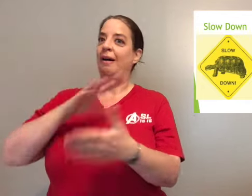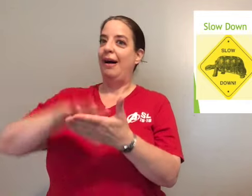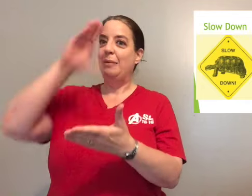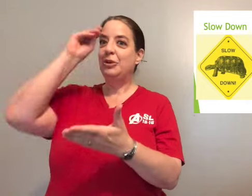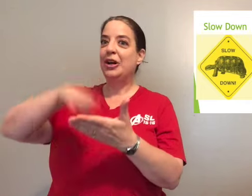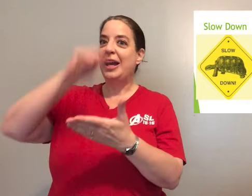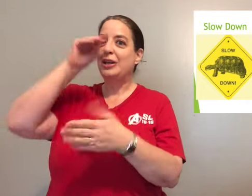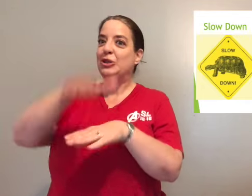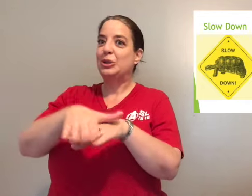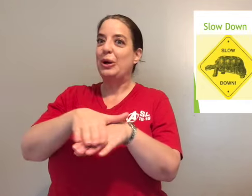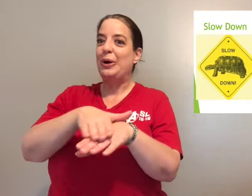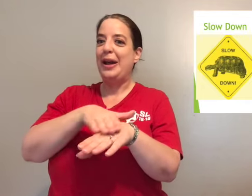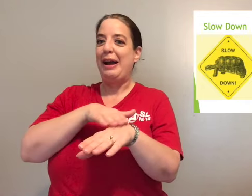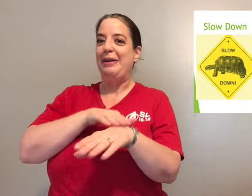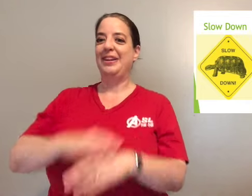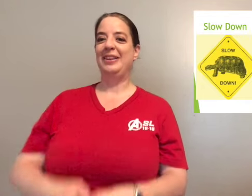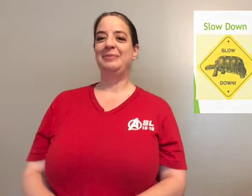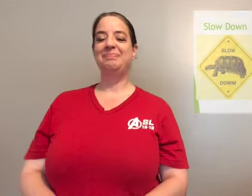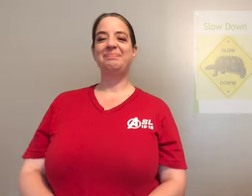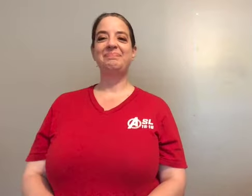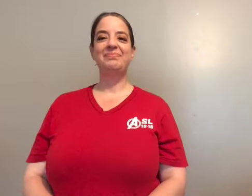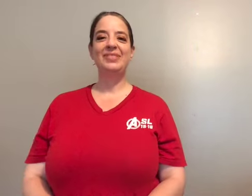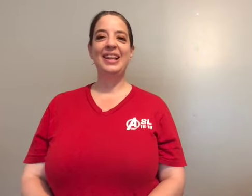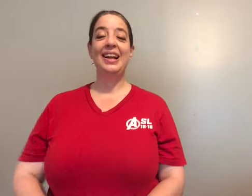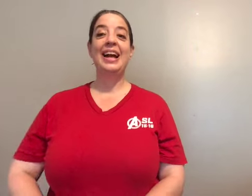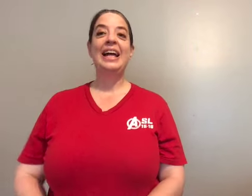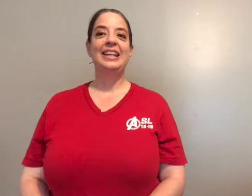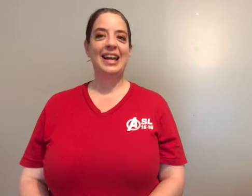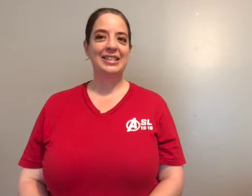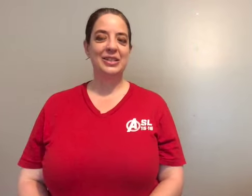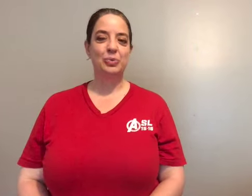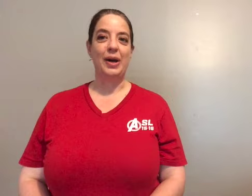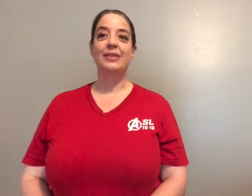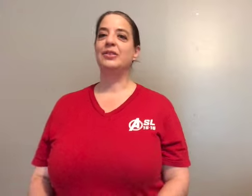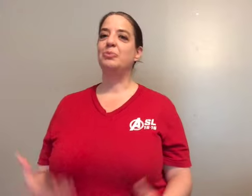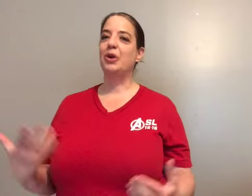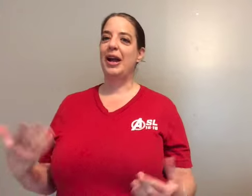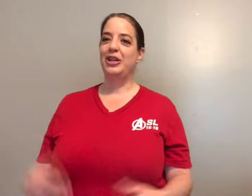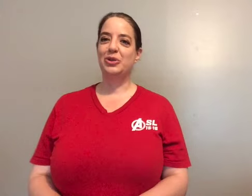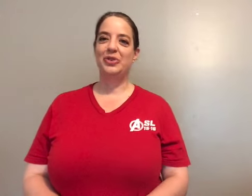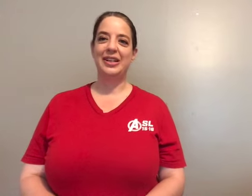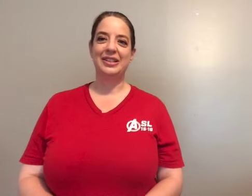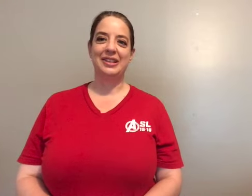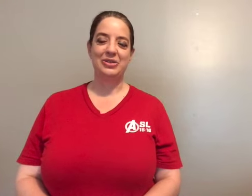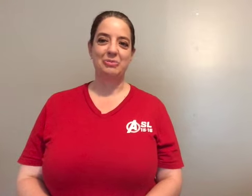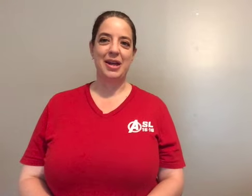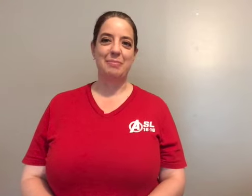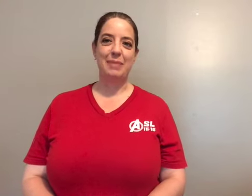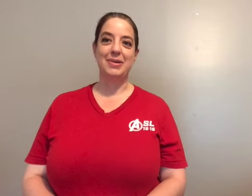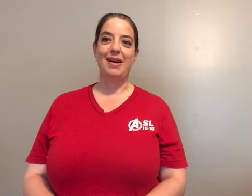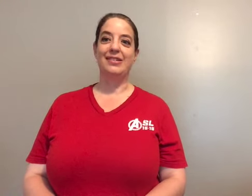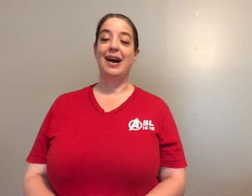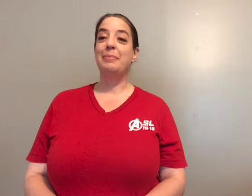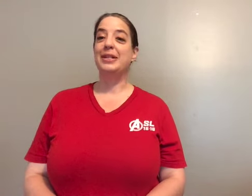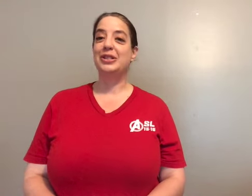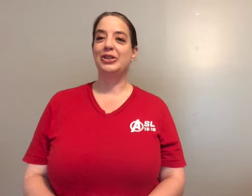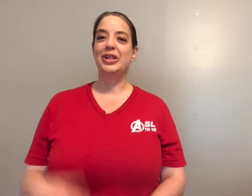I'm learning, slow down. Next is one, it's a little more useful in the classroom than it might be online, but it's still good to